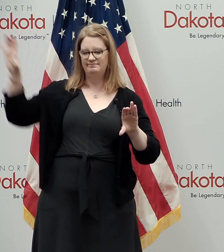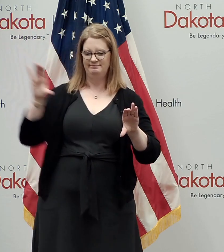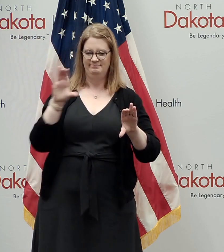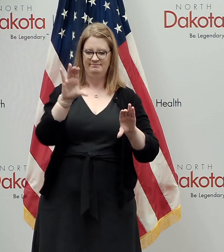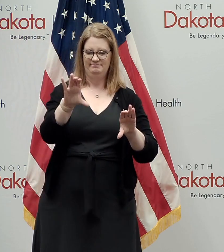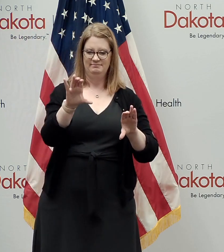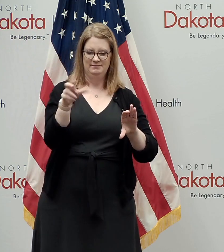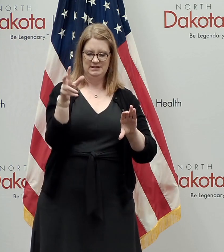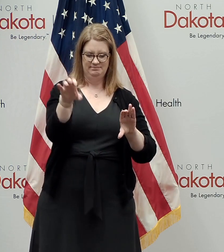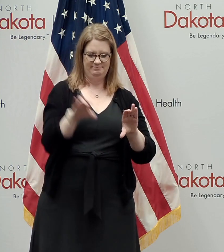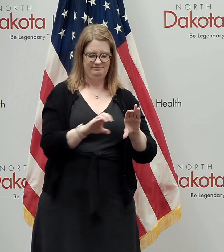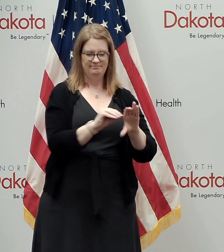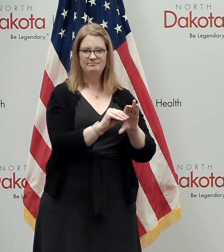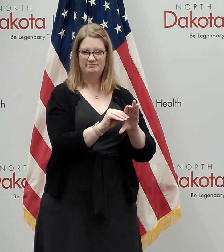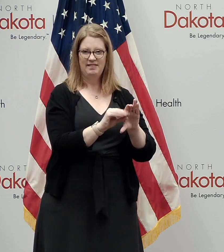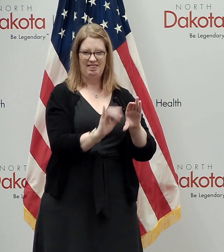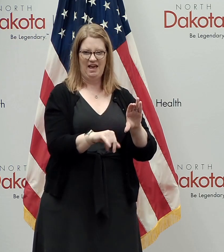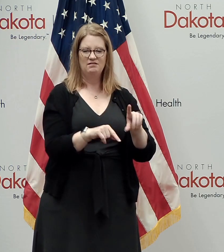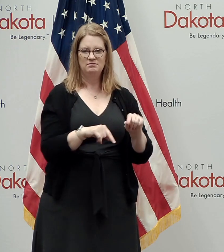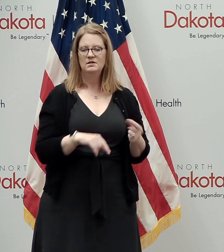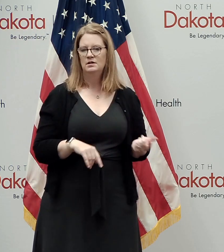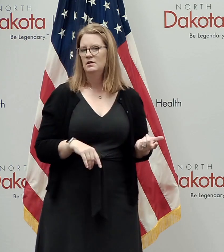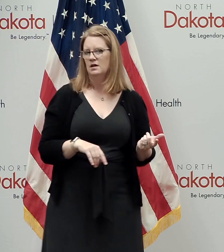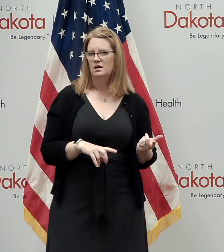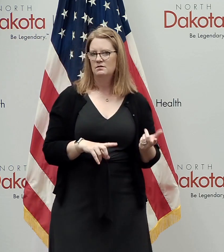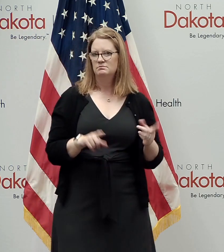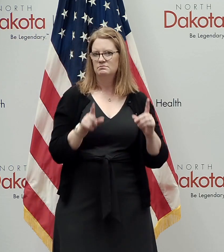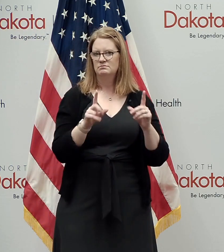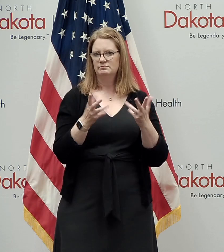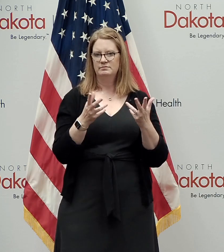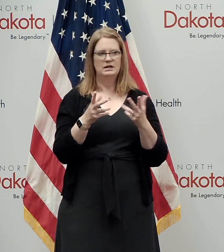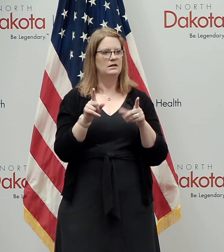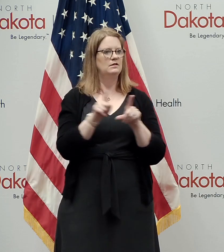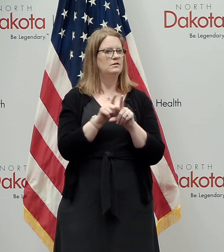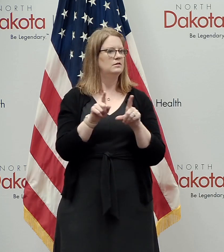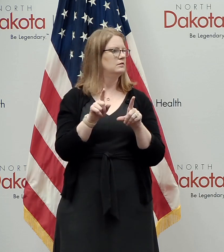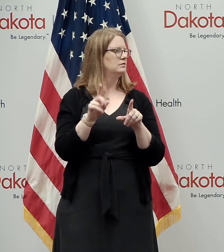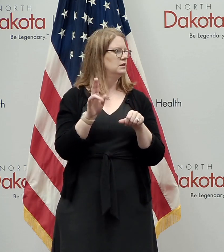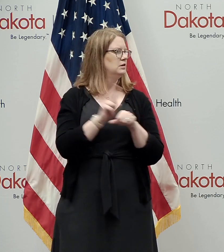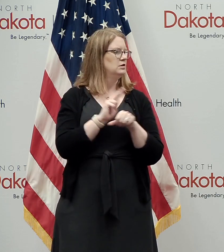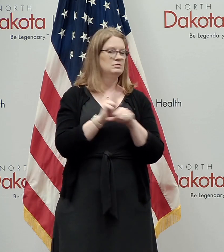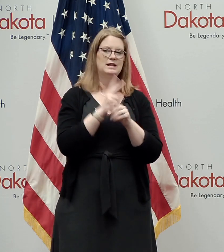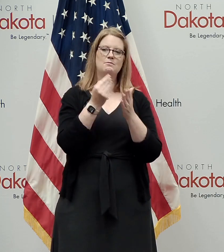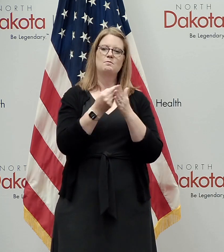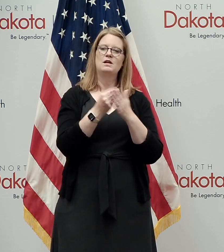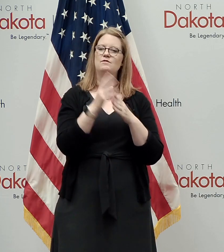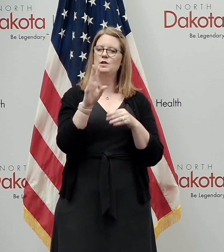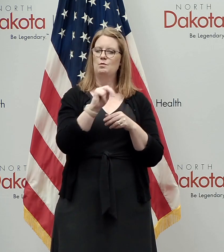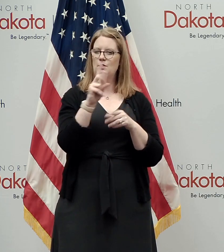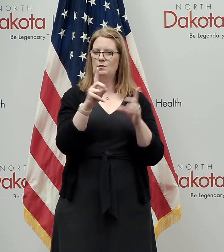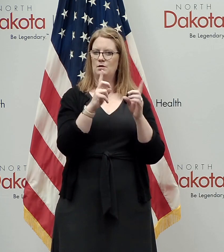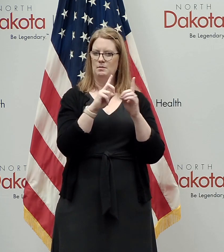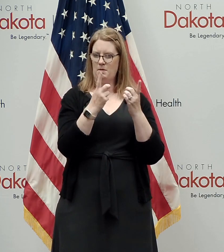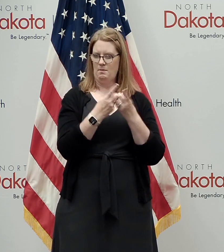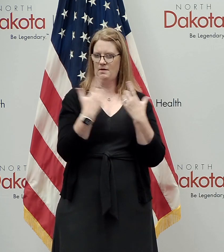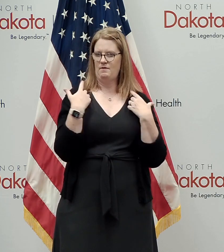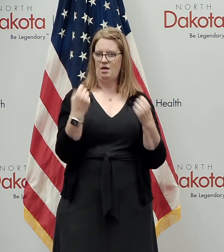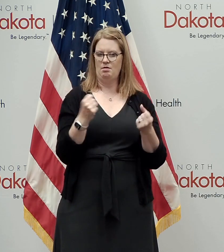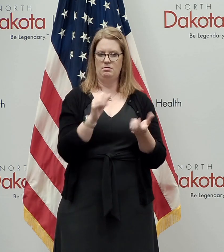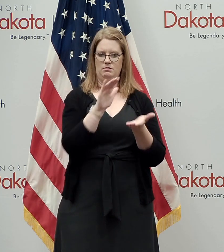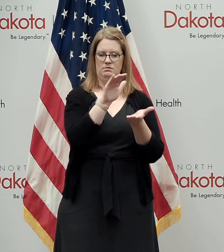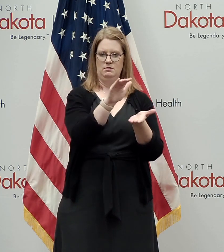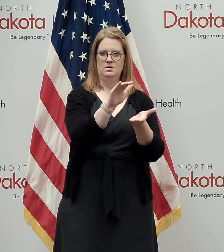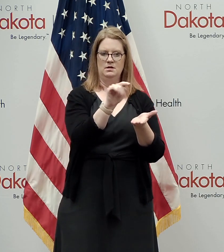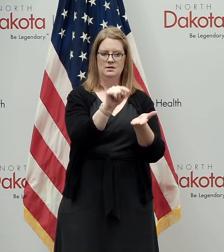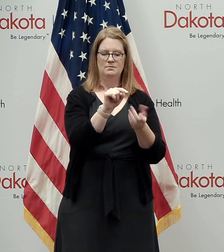relief funds and the money that we were putting into contingency funds for the North Dakota Department of Health. Again, allocating